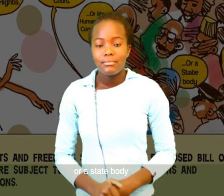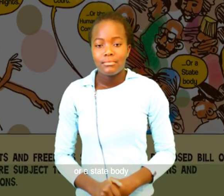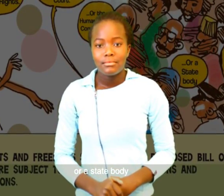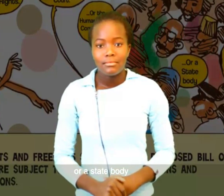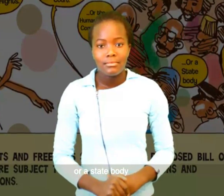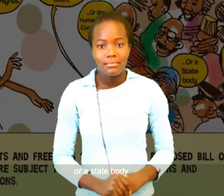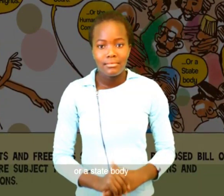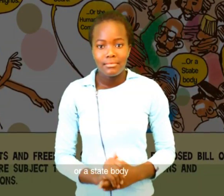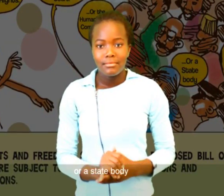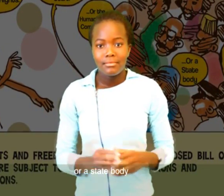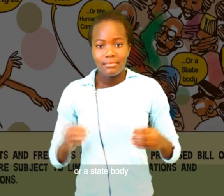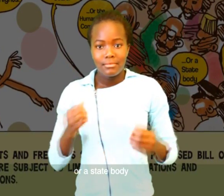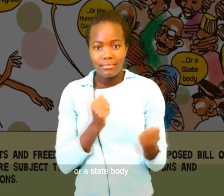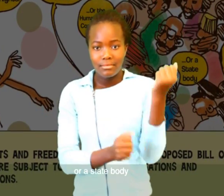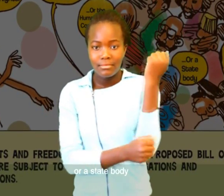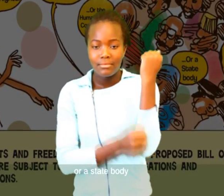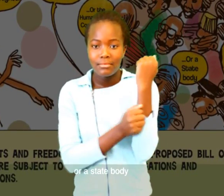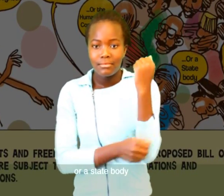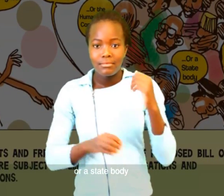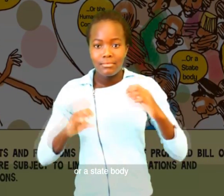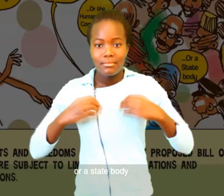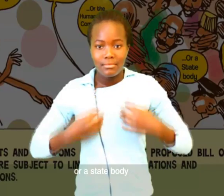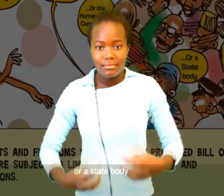or a state body,